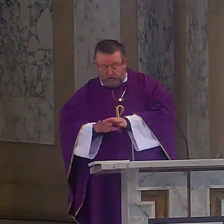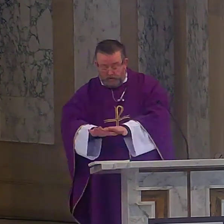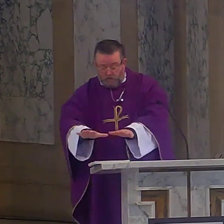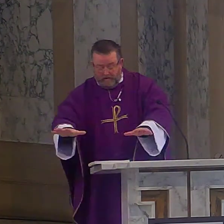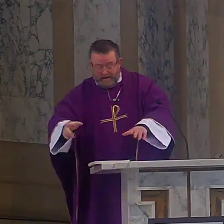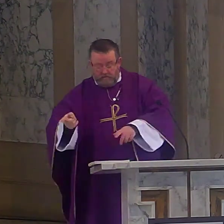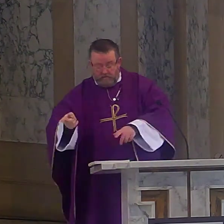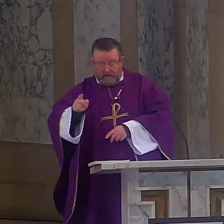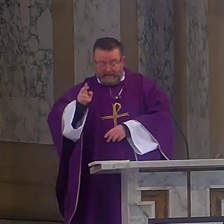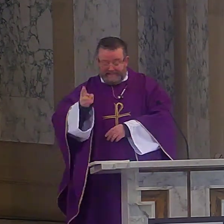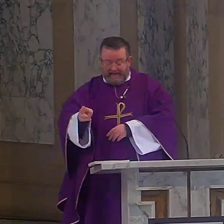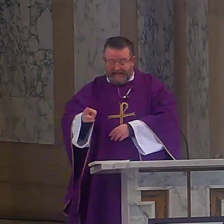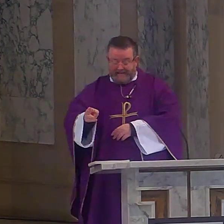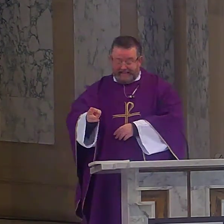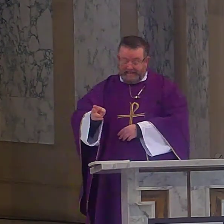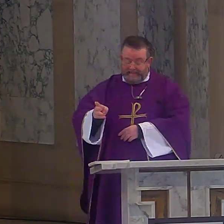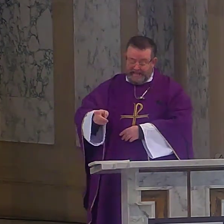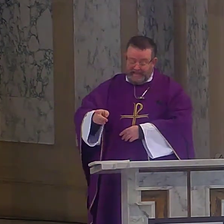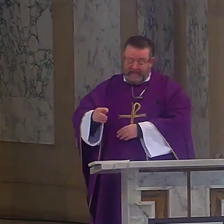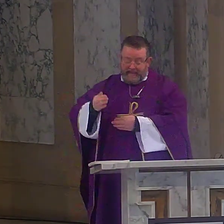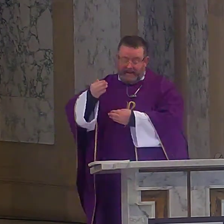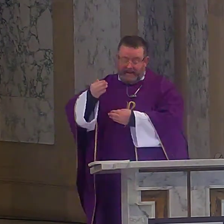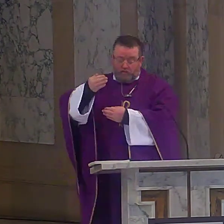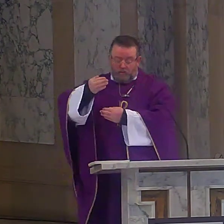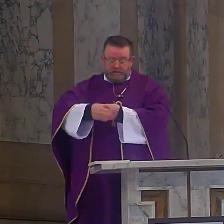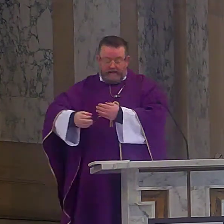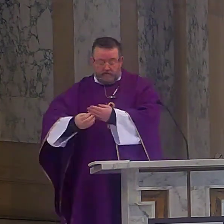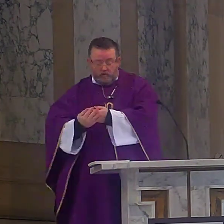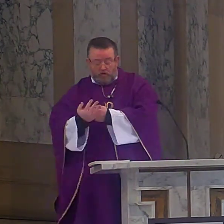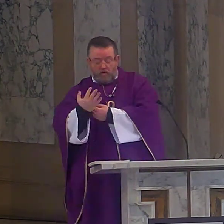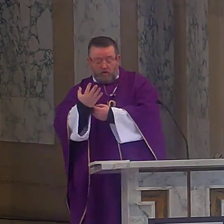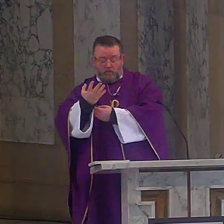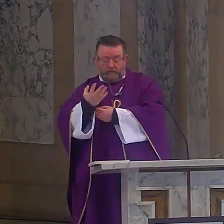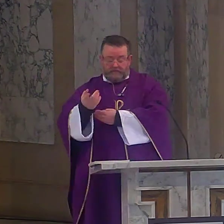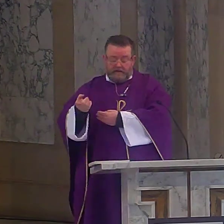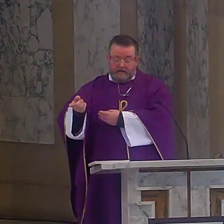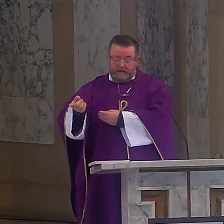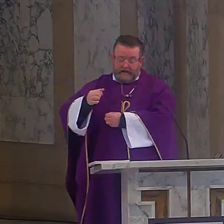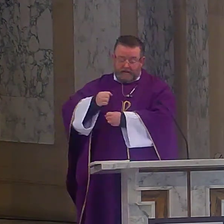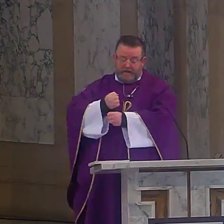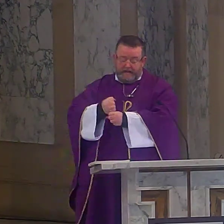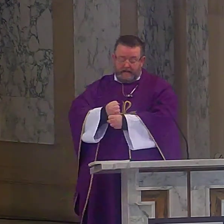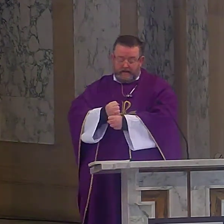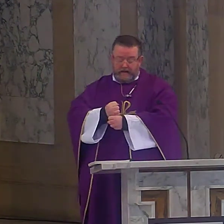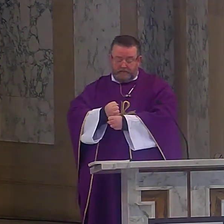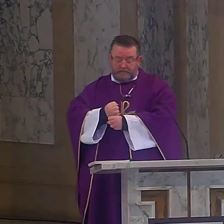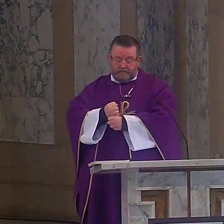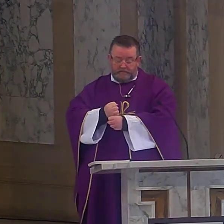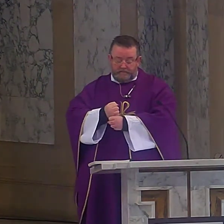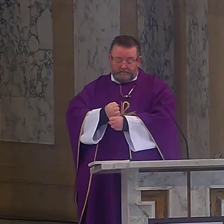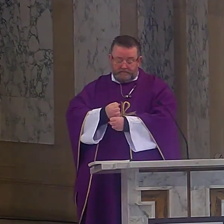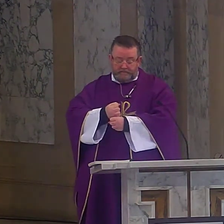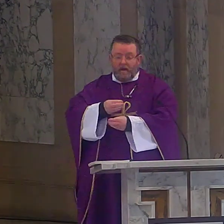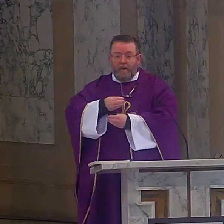to the ground and die it will never grow and make